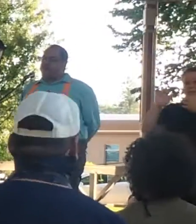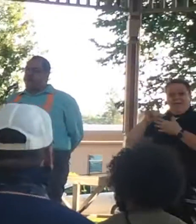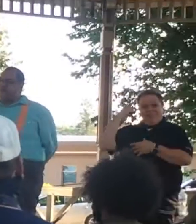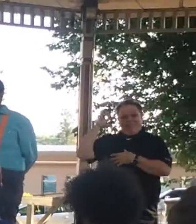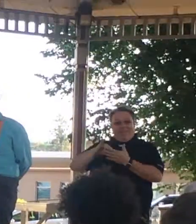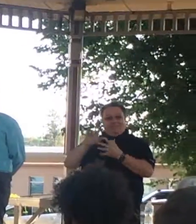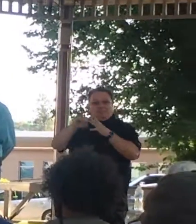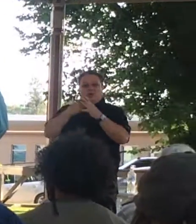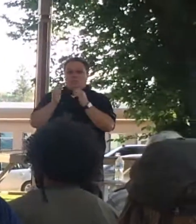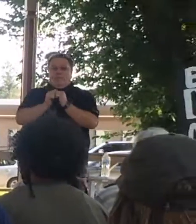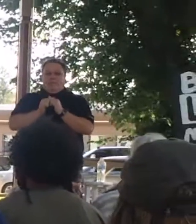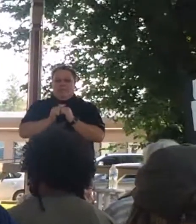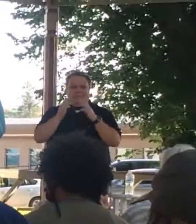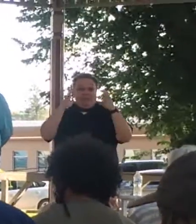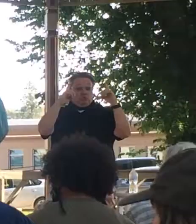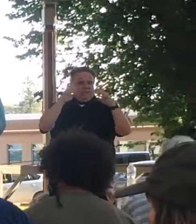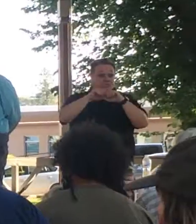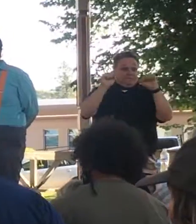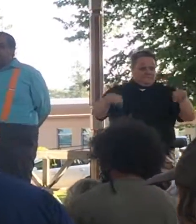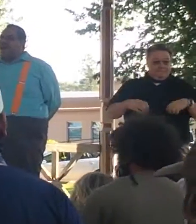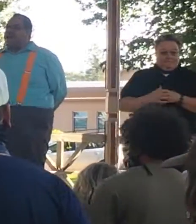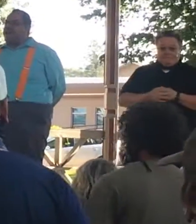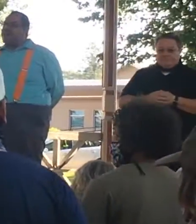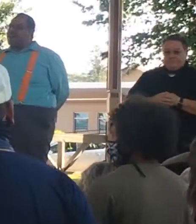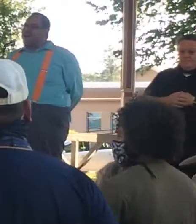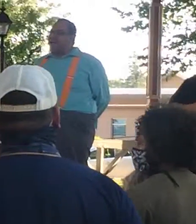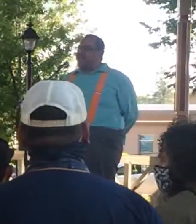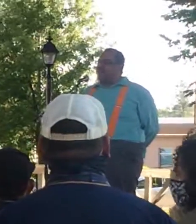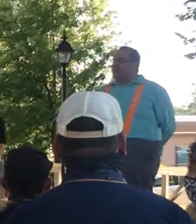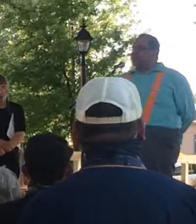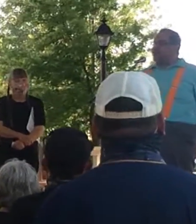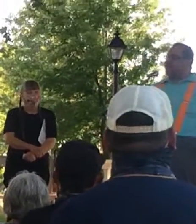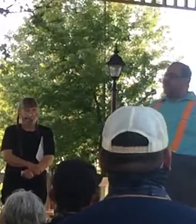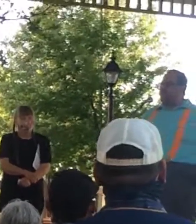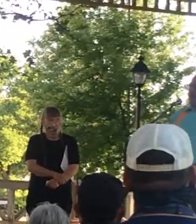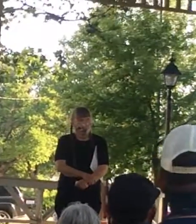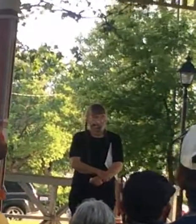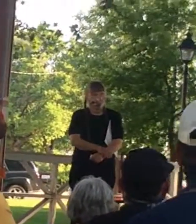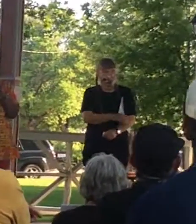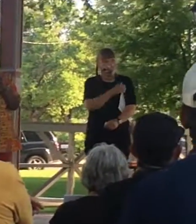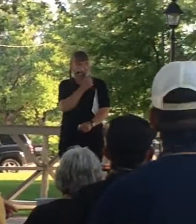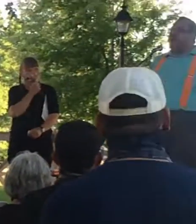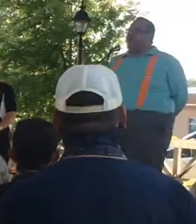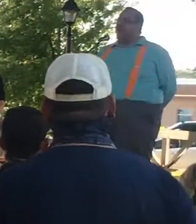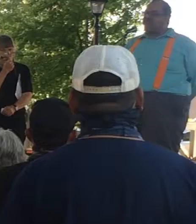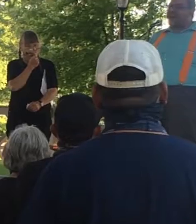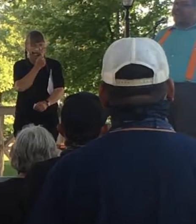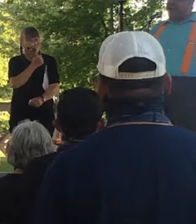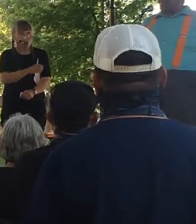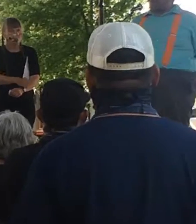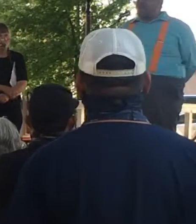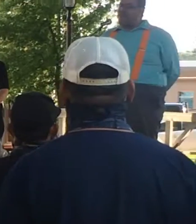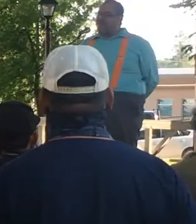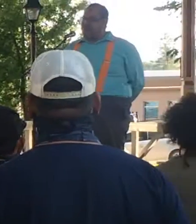think that it starts with our education system. And I've been in Highlands for almost 2 years now, and most of